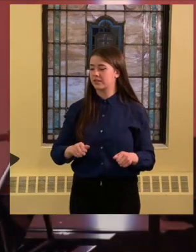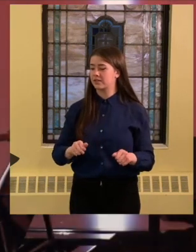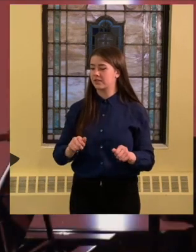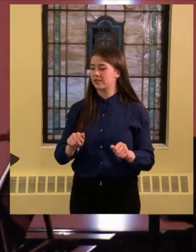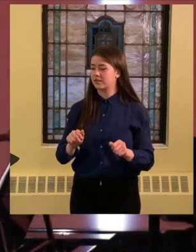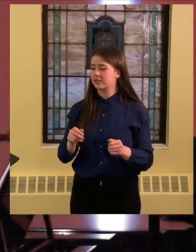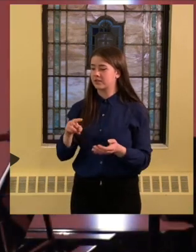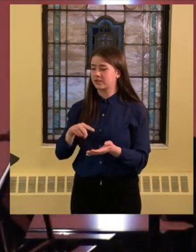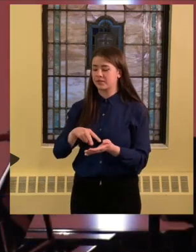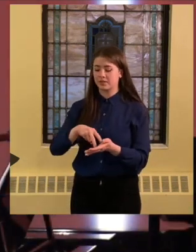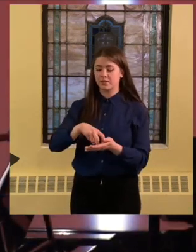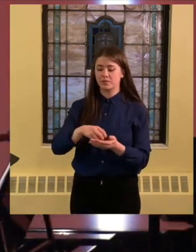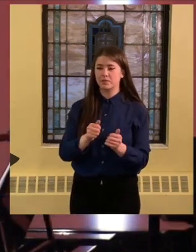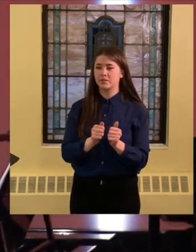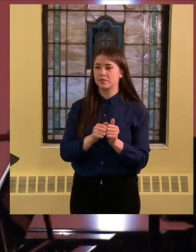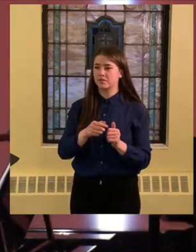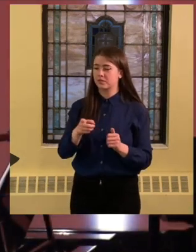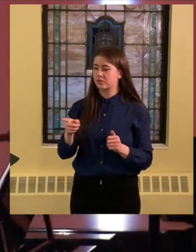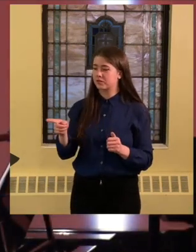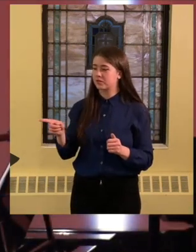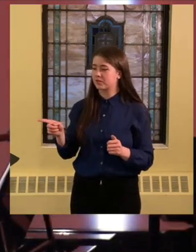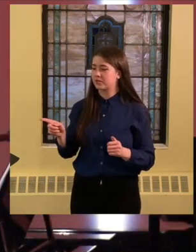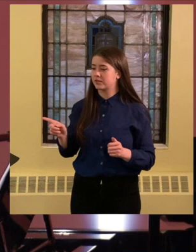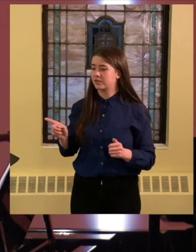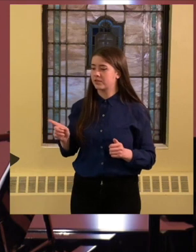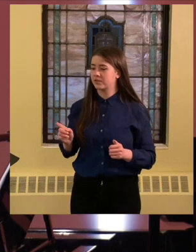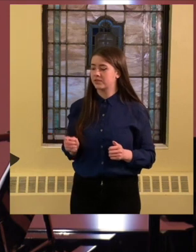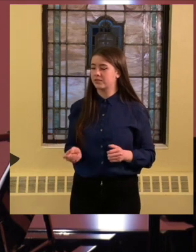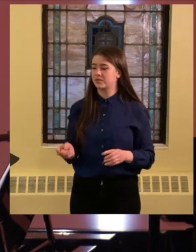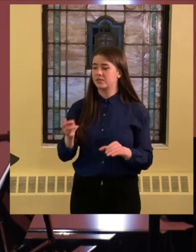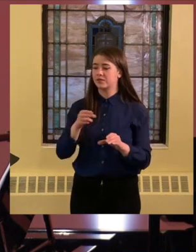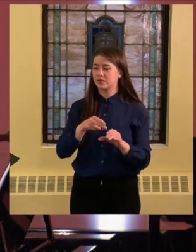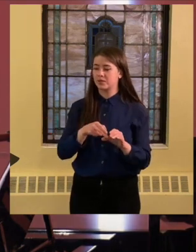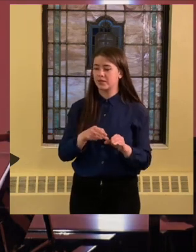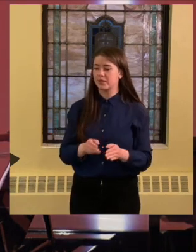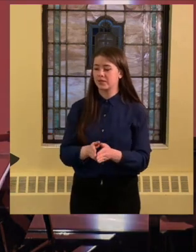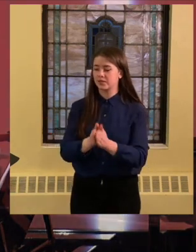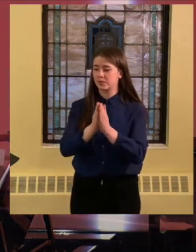stand to kneel with strangers.